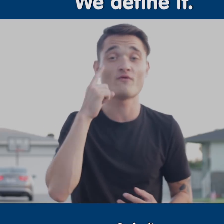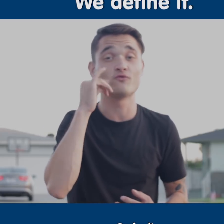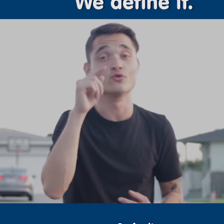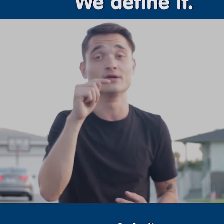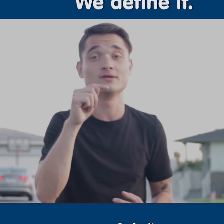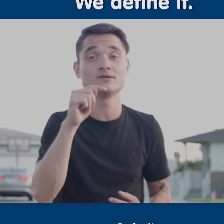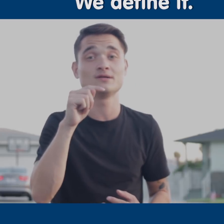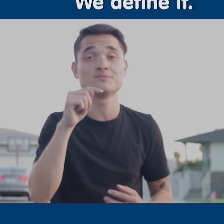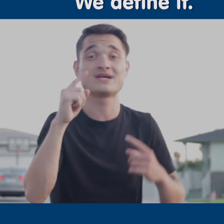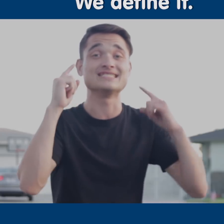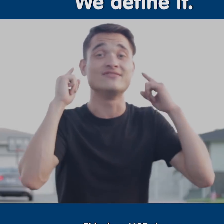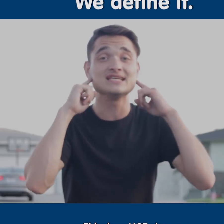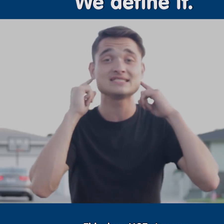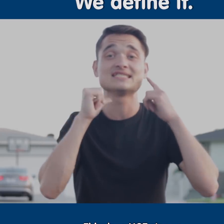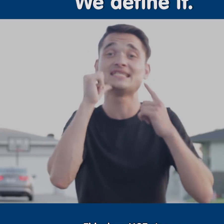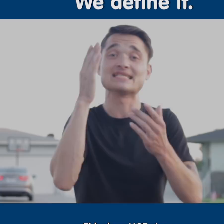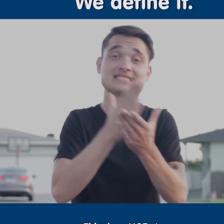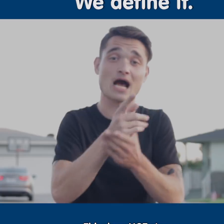it. This does not stop you.